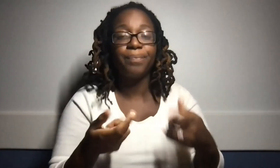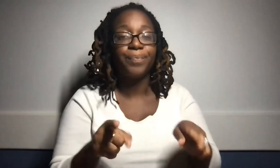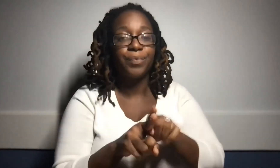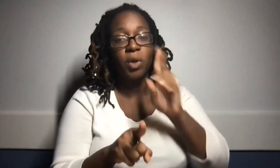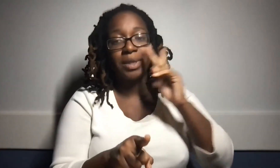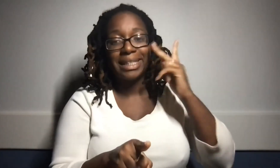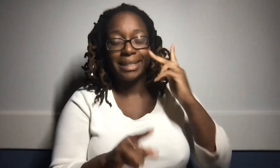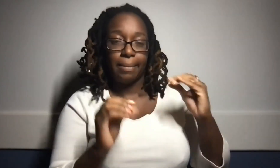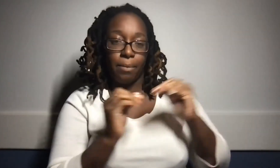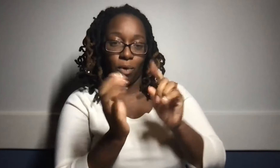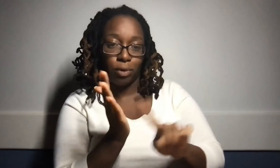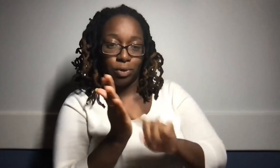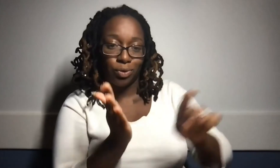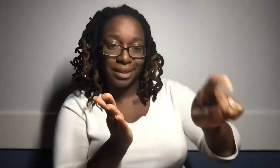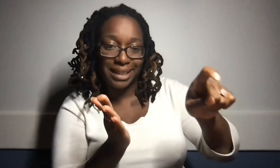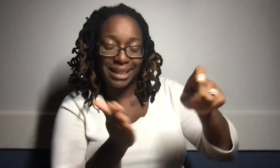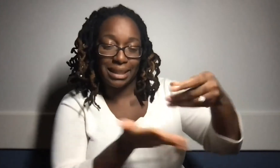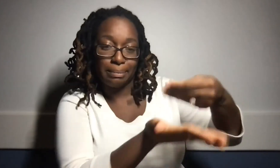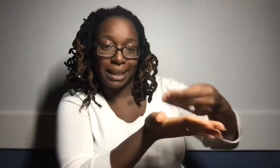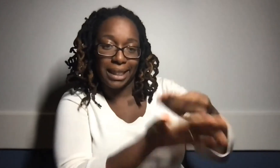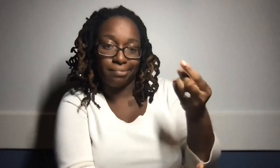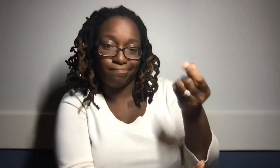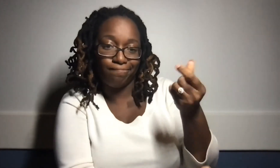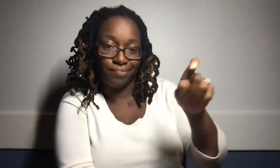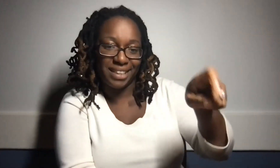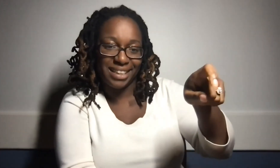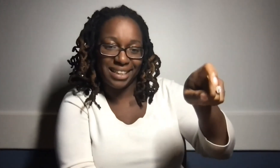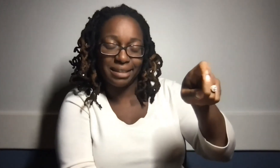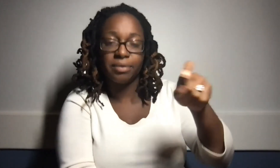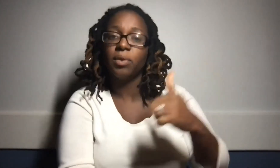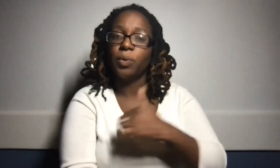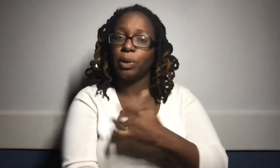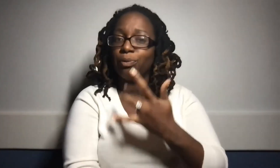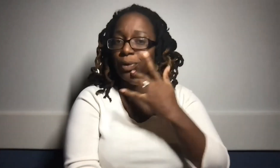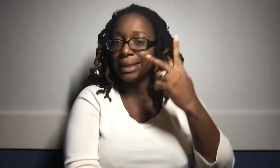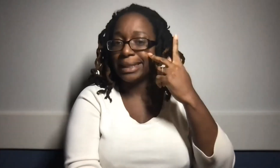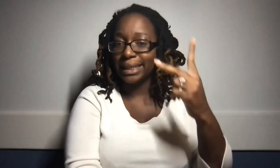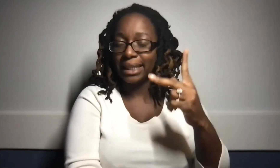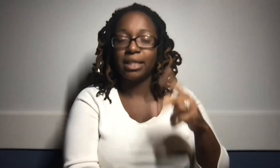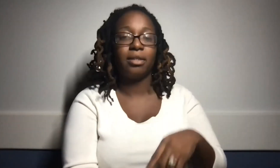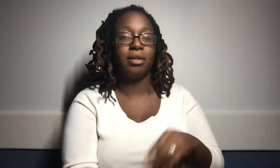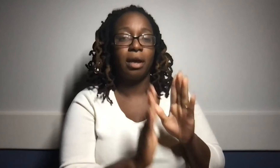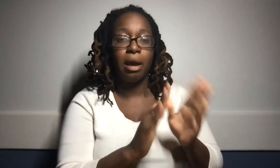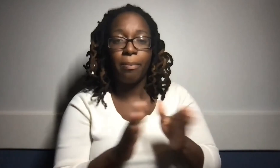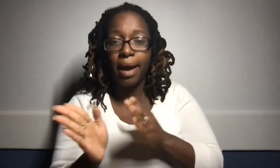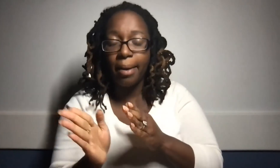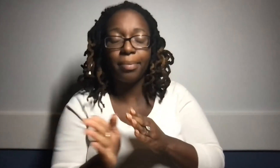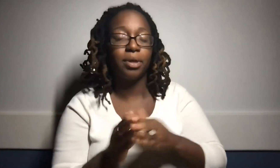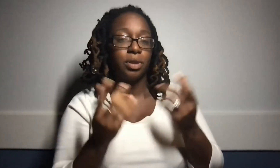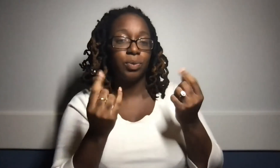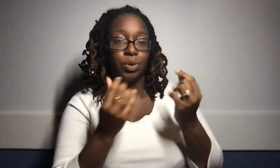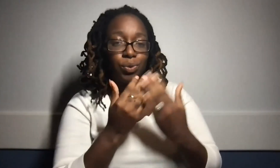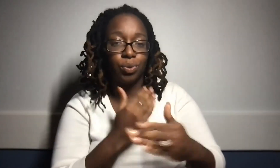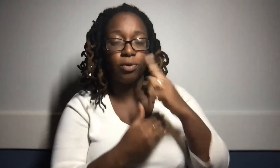more research, and we need funding for that research. We'd like to see research on PEP and PrEP with TPOXX in civilian